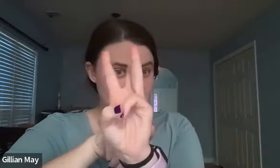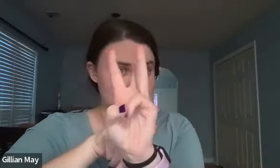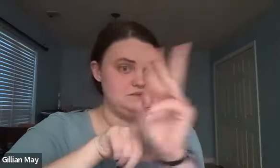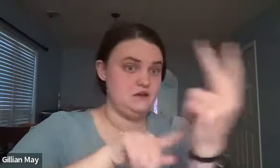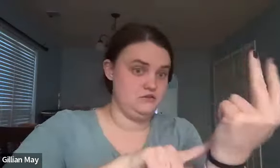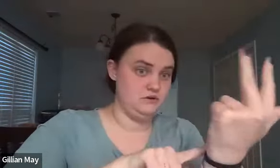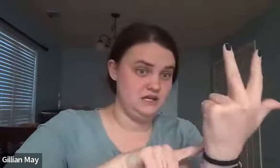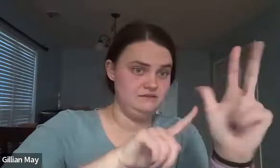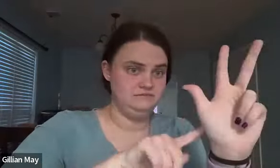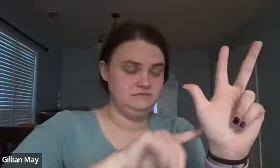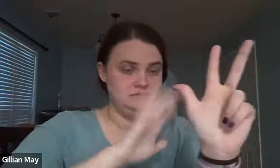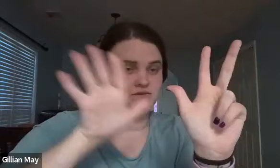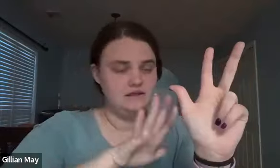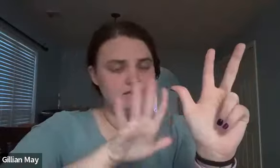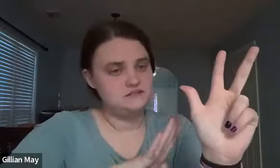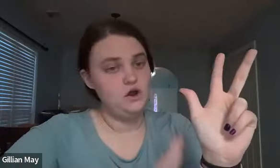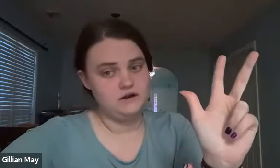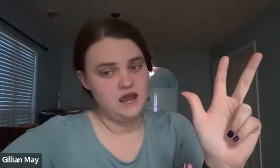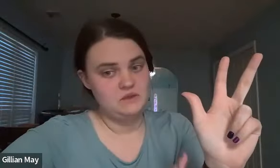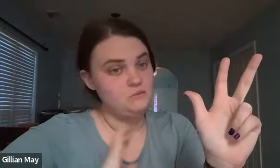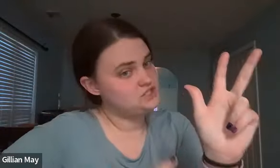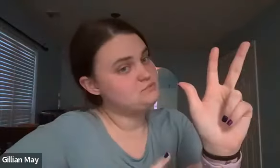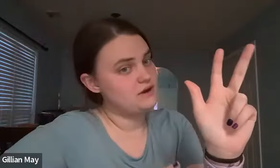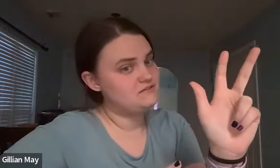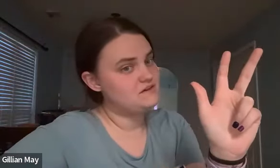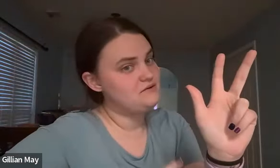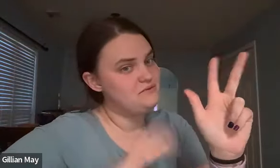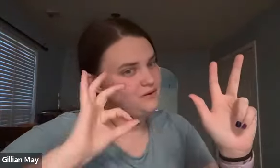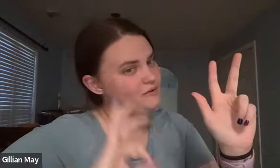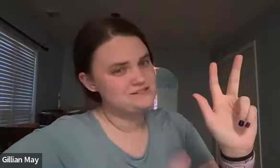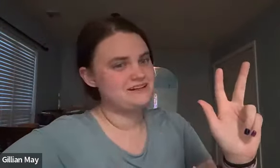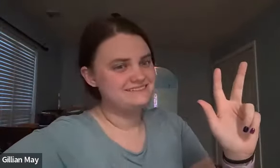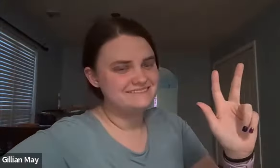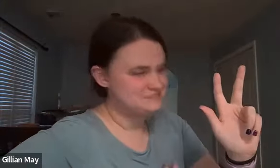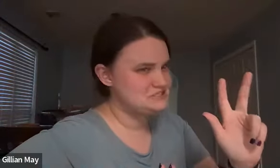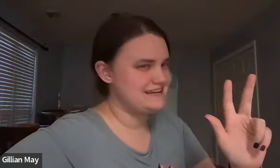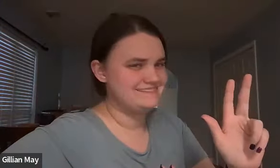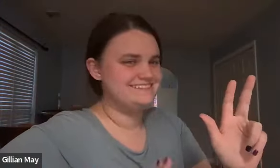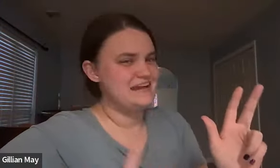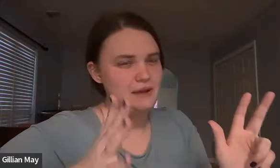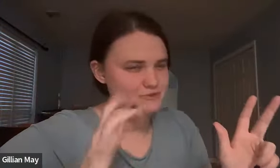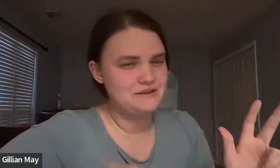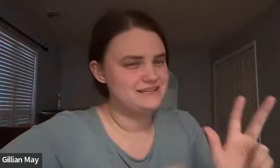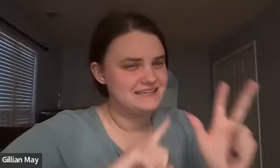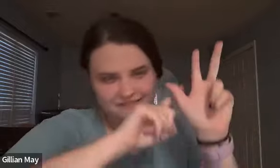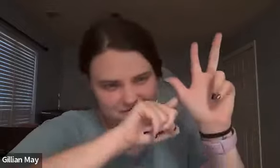3 to being a 3. That's a hard habit. Once you break it though, oh, it's great. Just saying. I'm totally biased. I love this